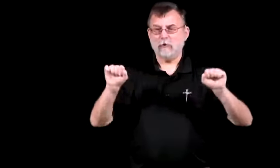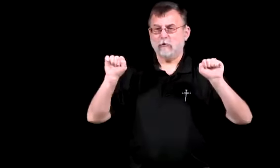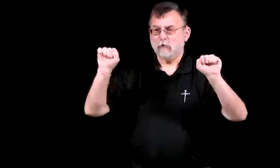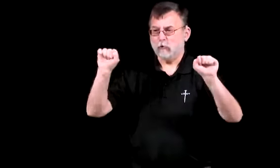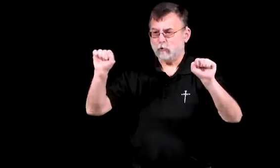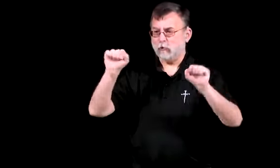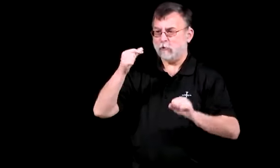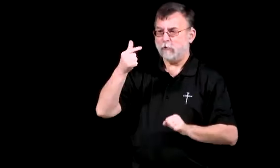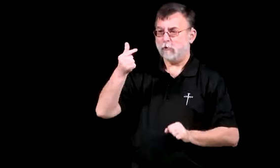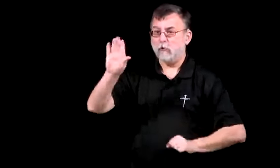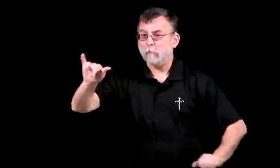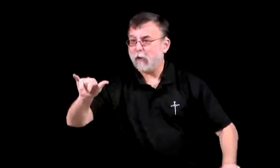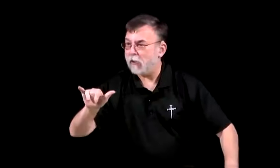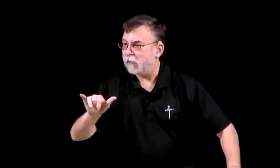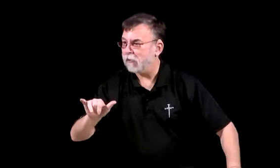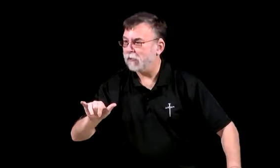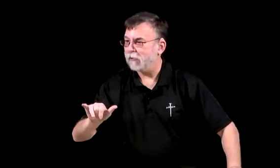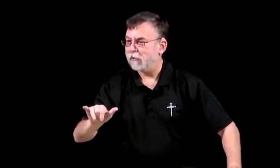How many of you were cheering for Green Bay?